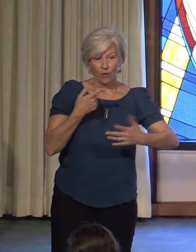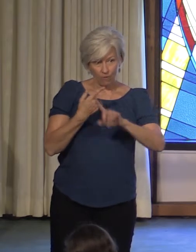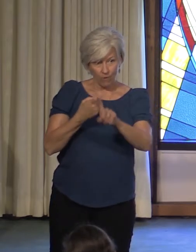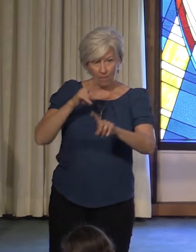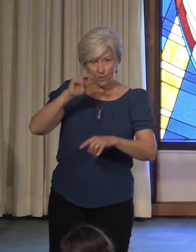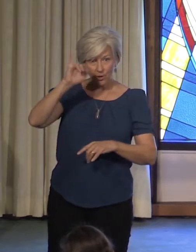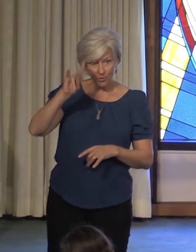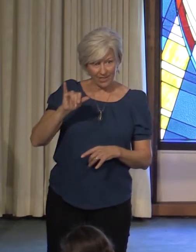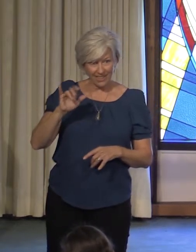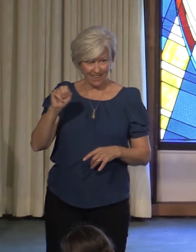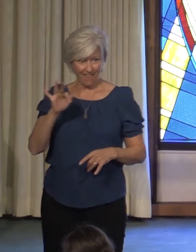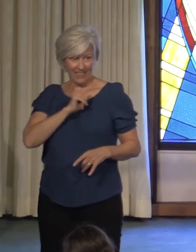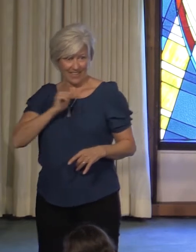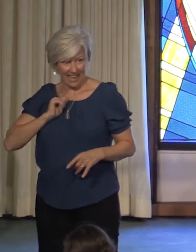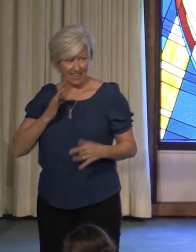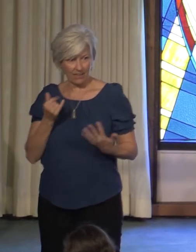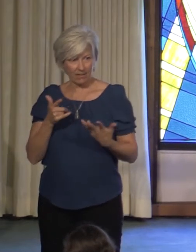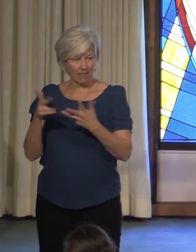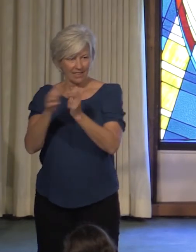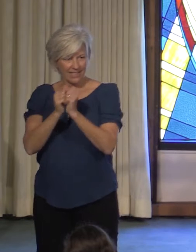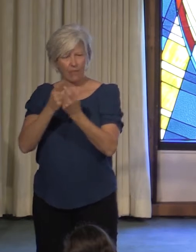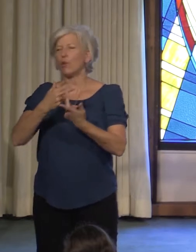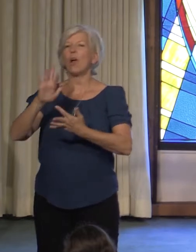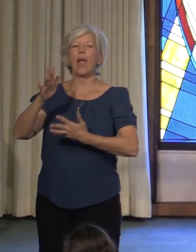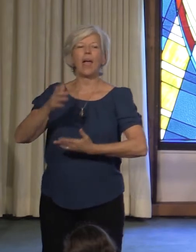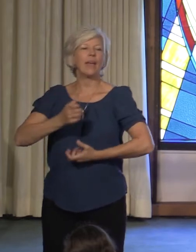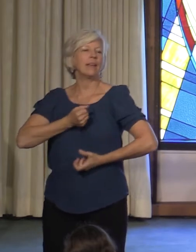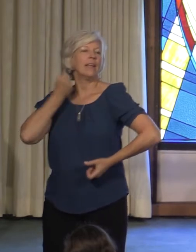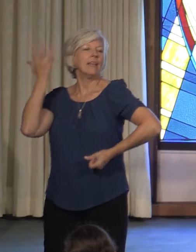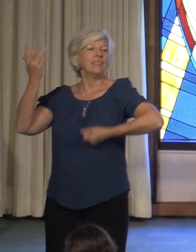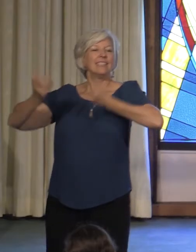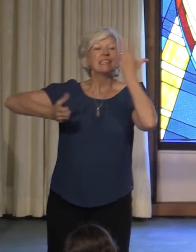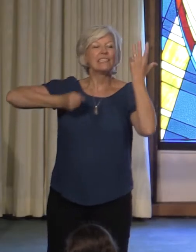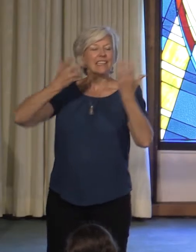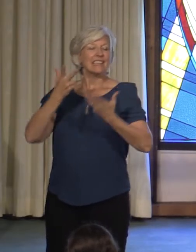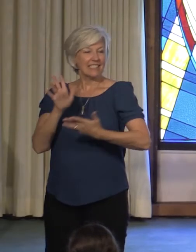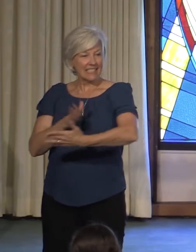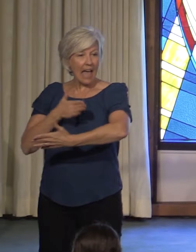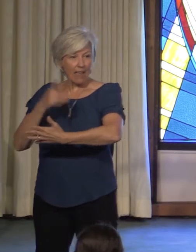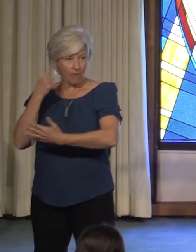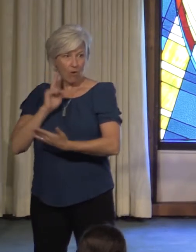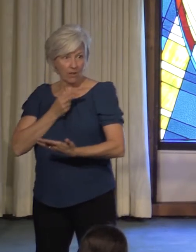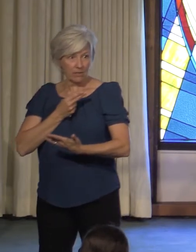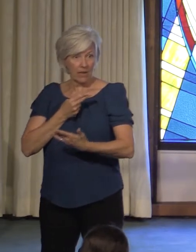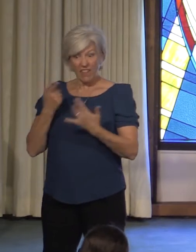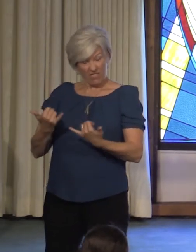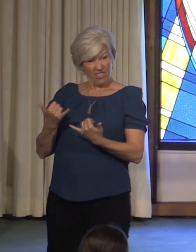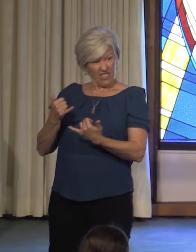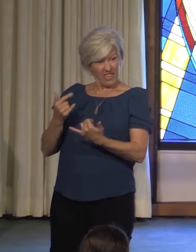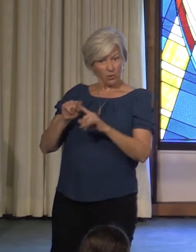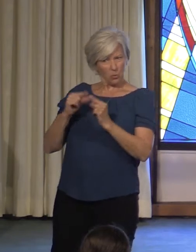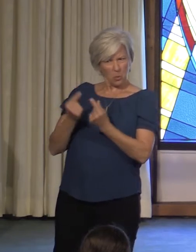they sang for us. Now, this group is on hiatus for the summer. And